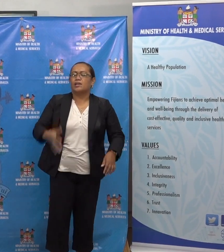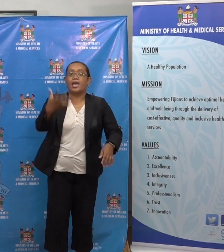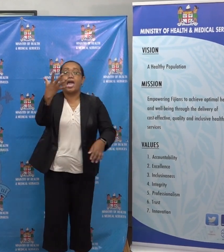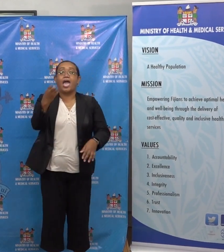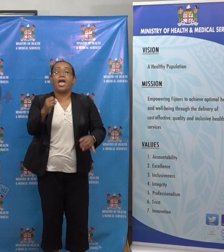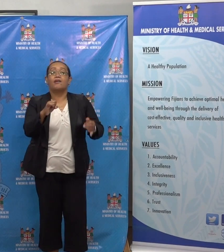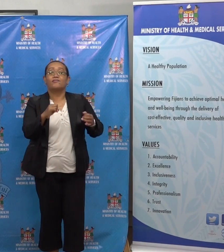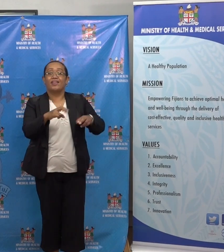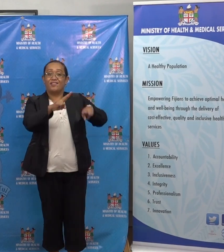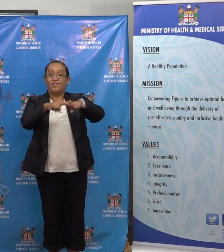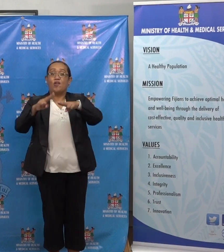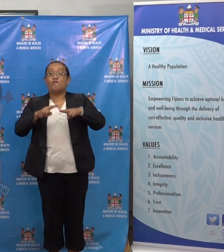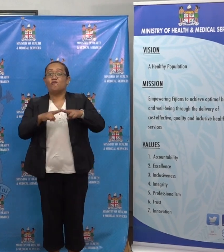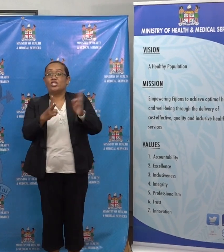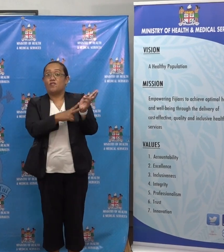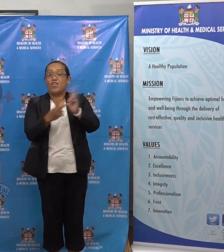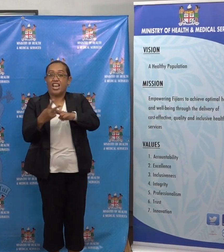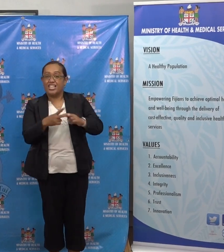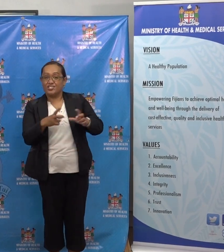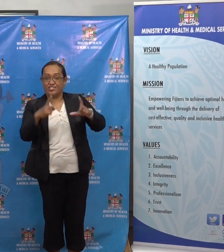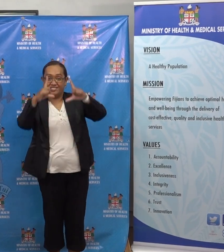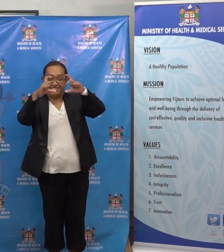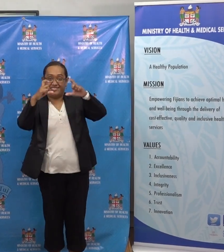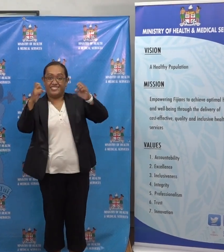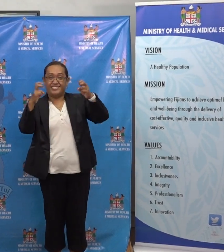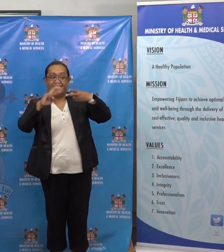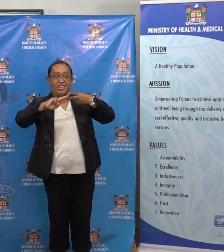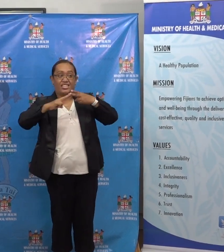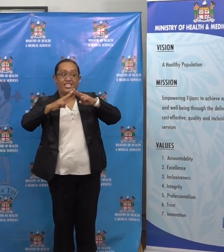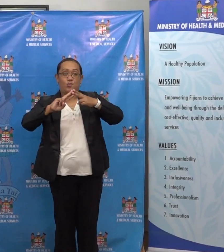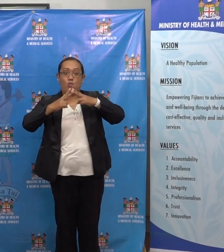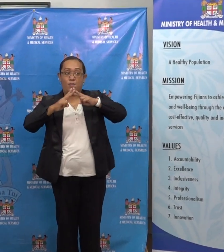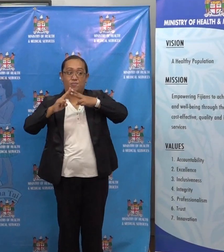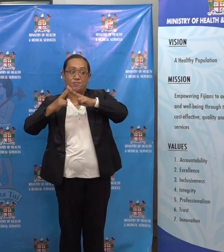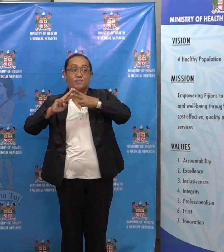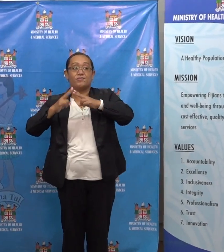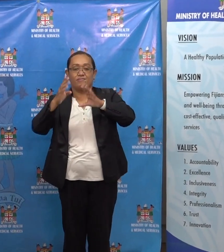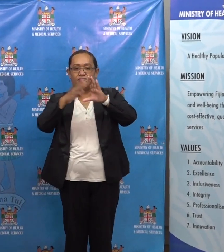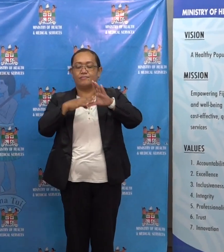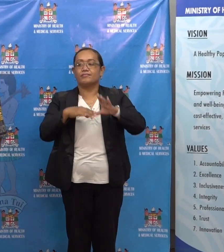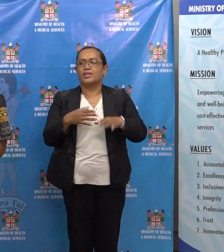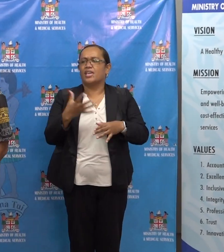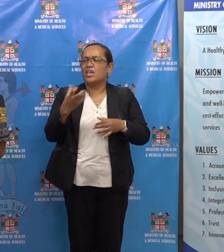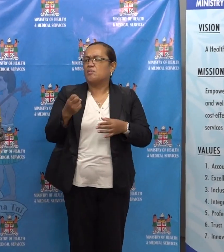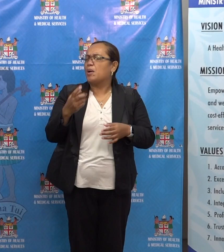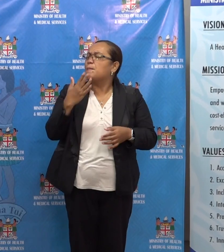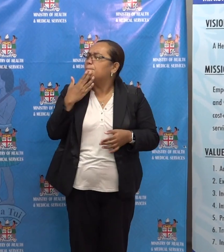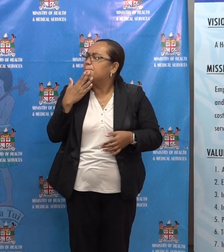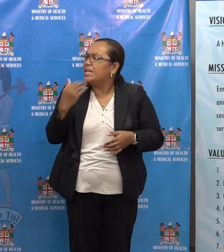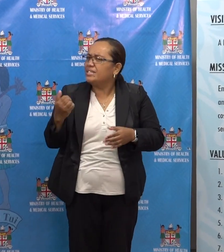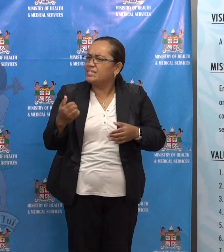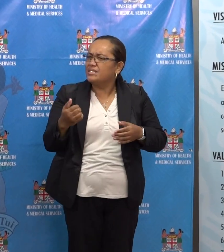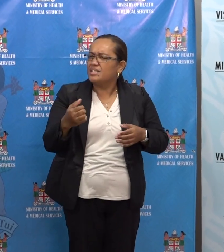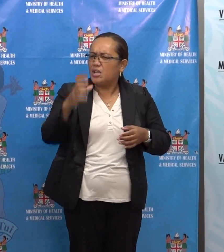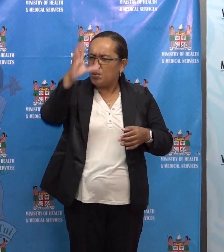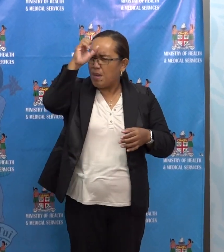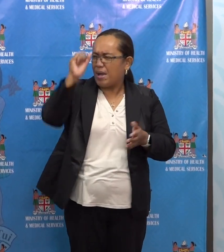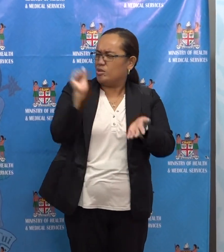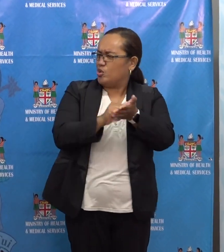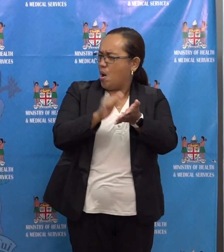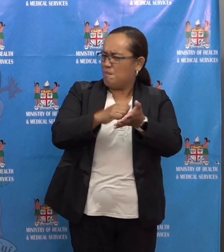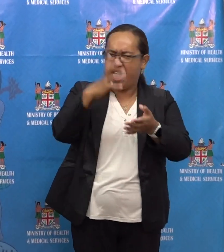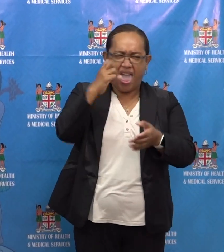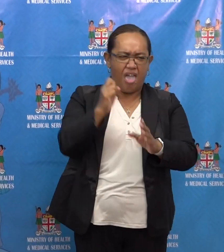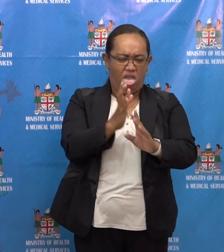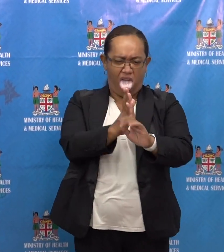Shanil here from Fiji Village. Dr. Fong, can you just talk about some businesses who are not enforcing social distancing in the queues outside their outlets, because people were seen